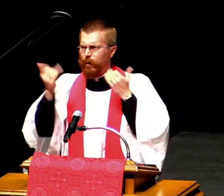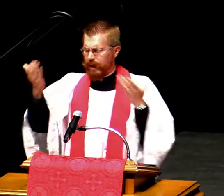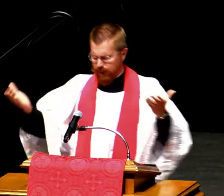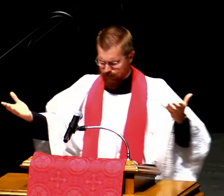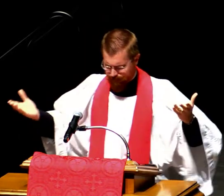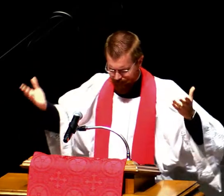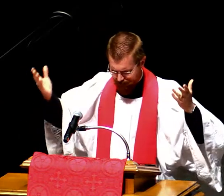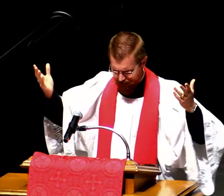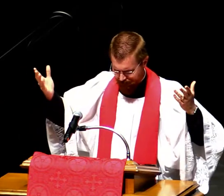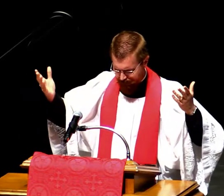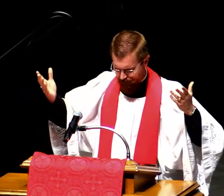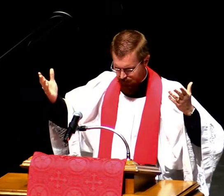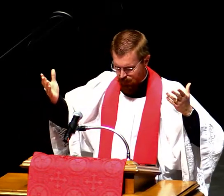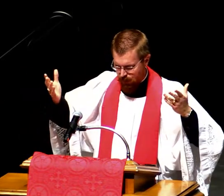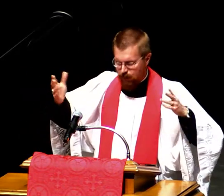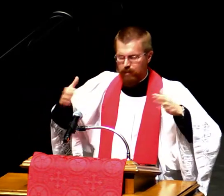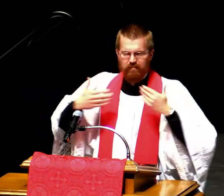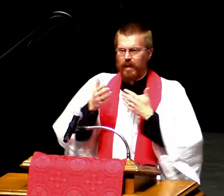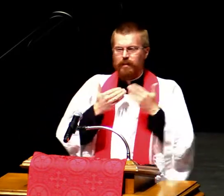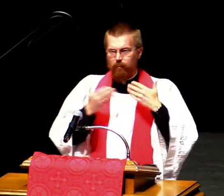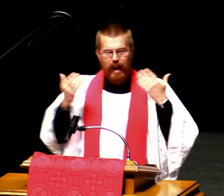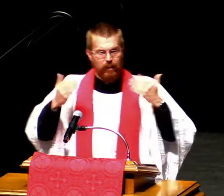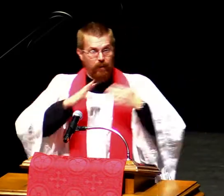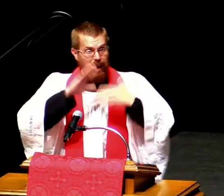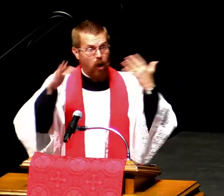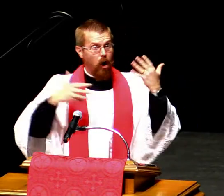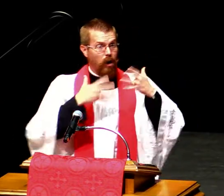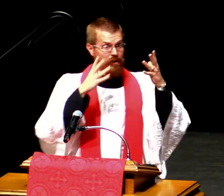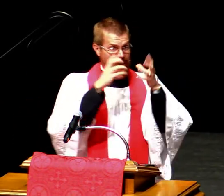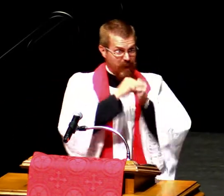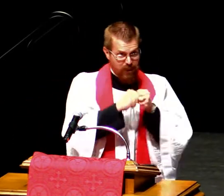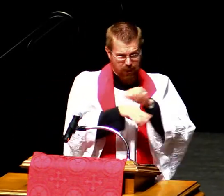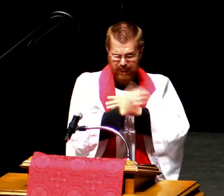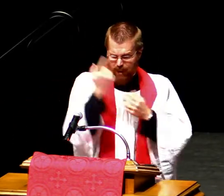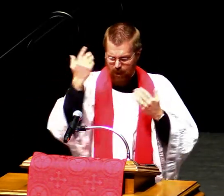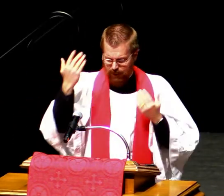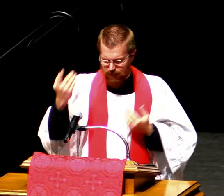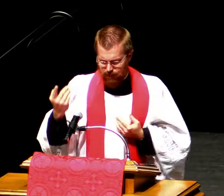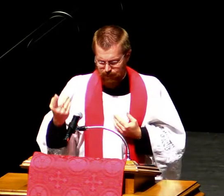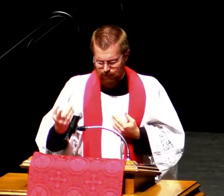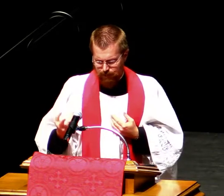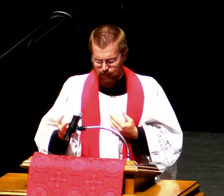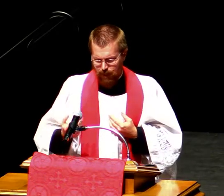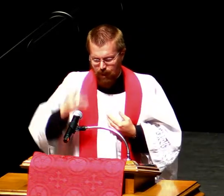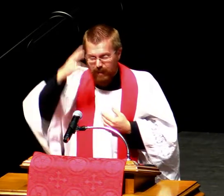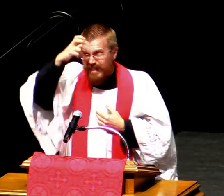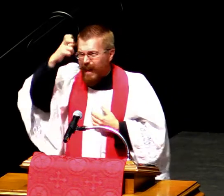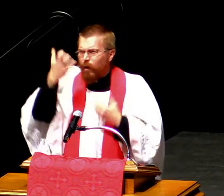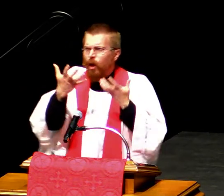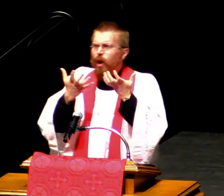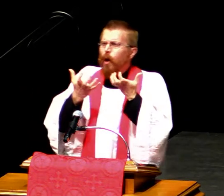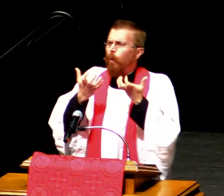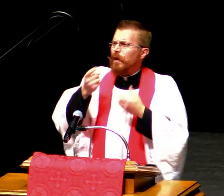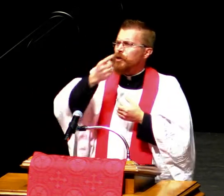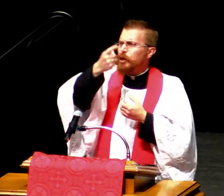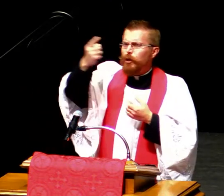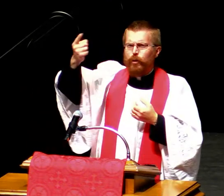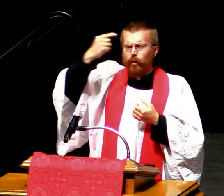doing it. It doesn't matter. They all are together in on it. The devil wants you